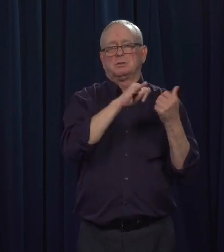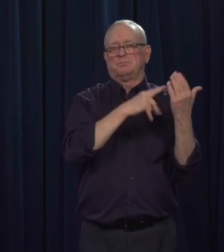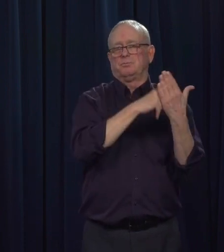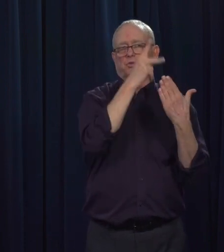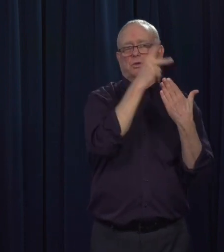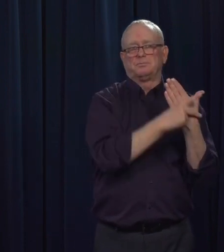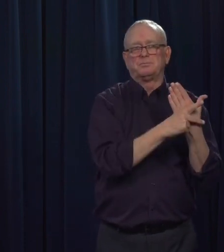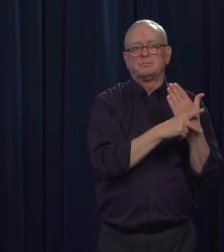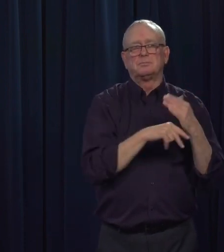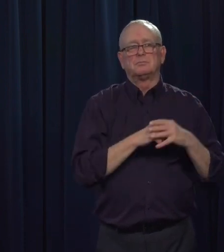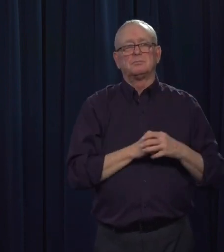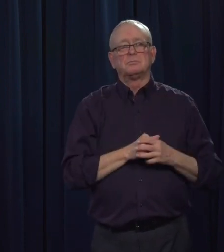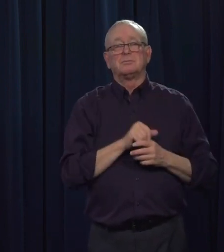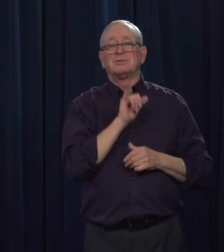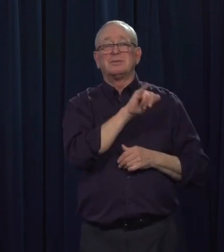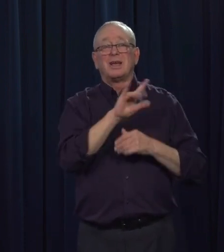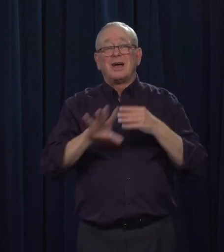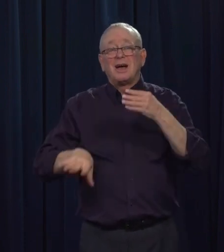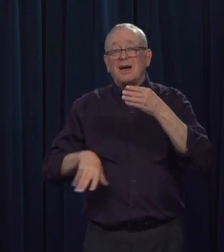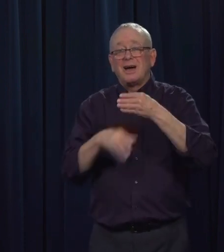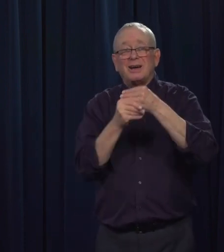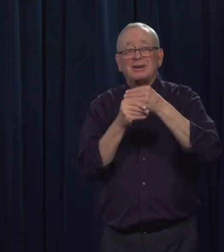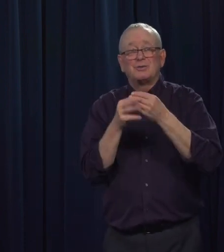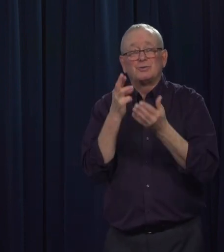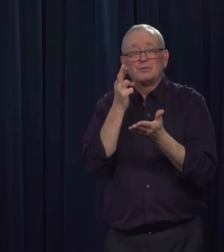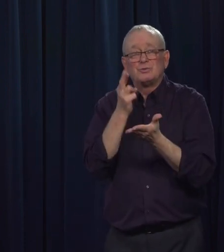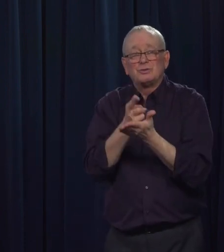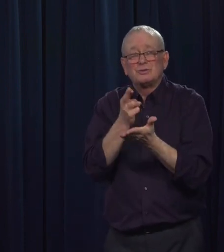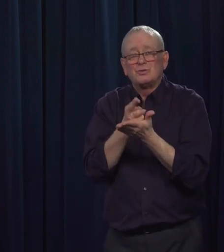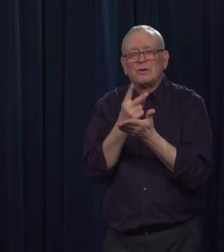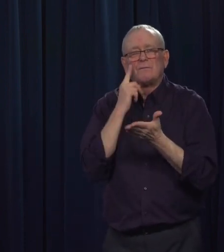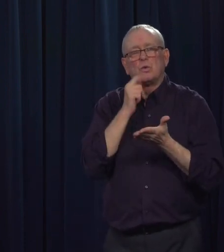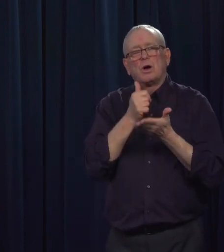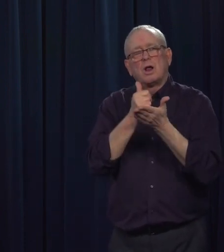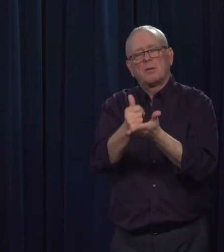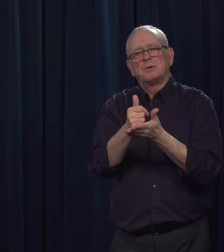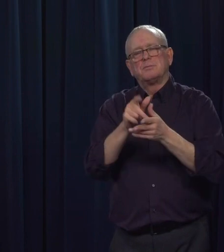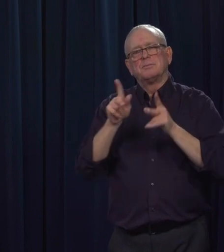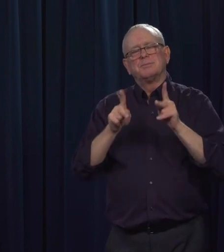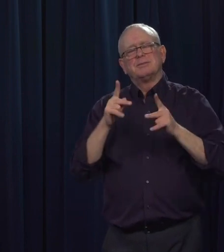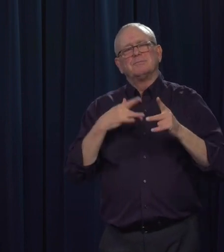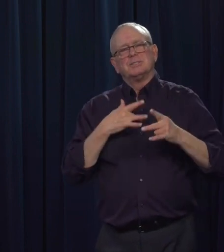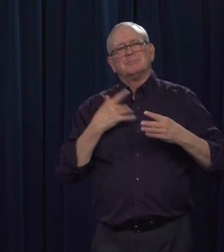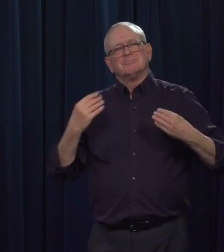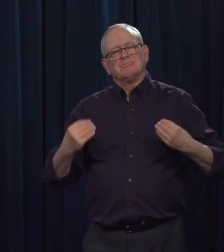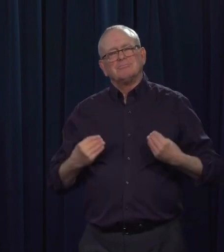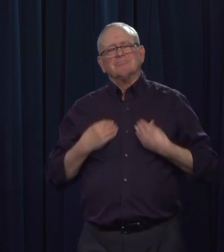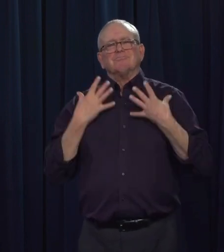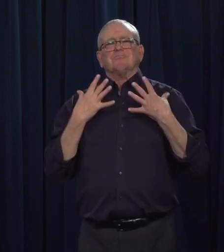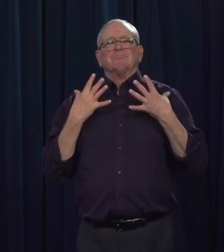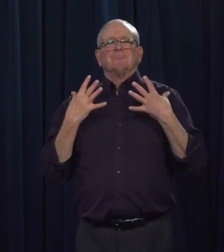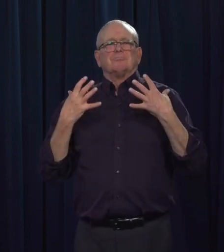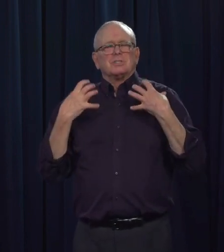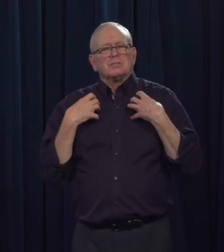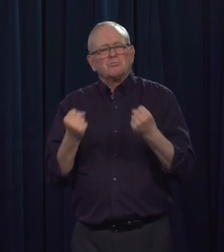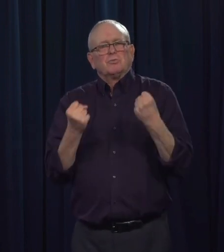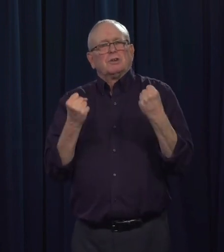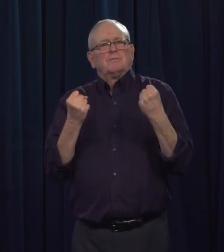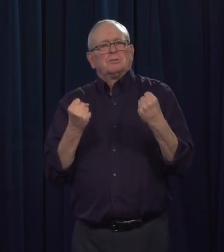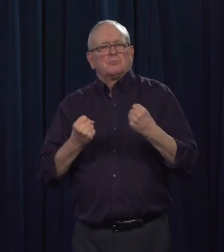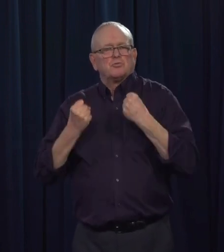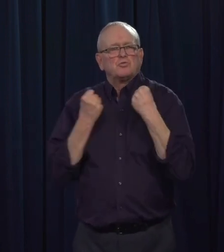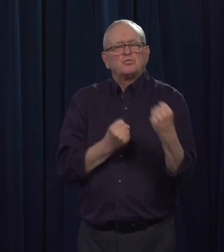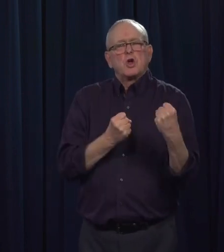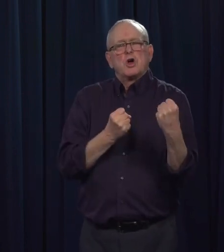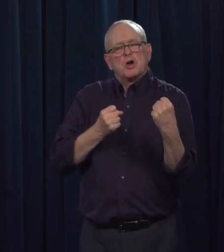strength as we navigate the day-to-day challenges of a new normal. Before I conclude, I'd like to continue my practice of sharing